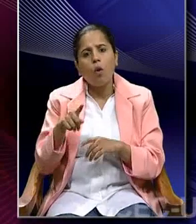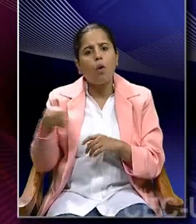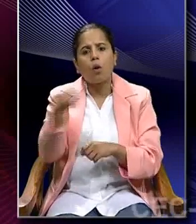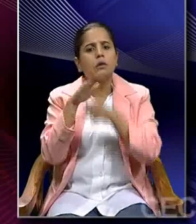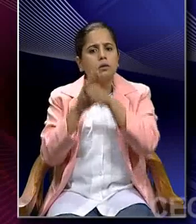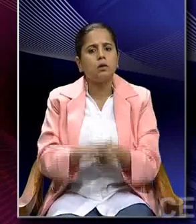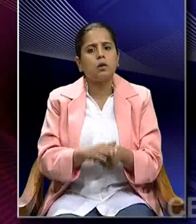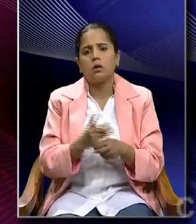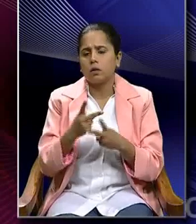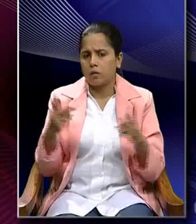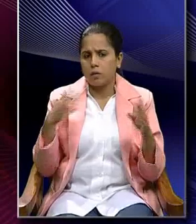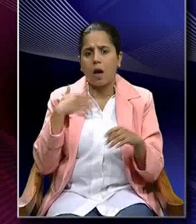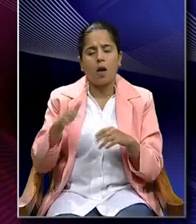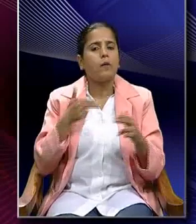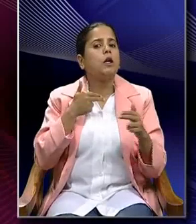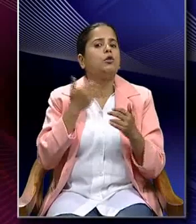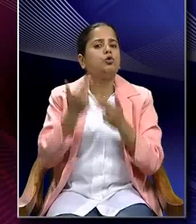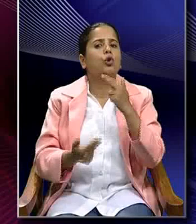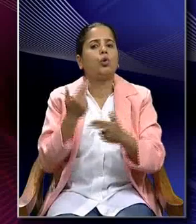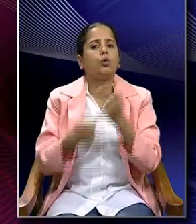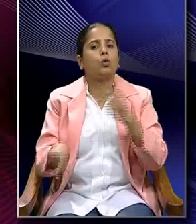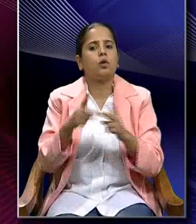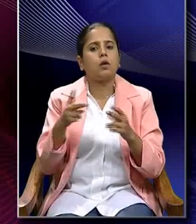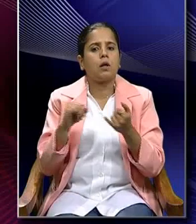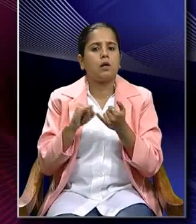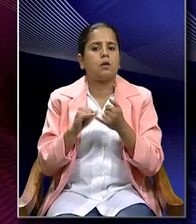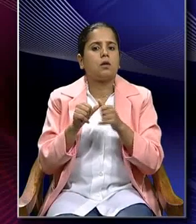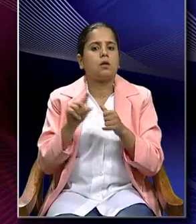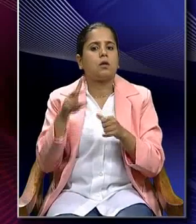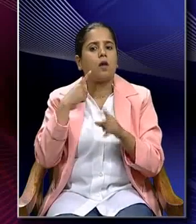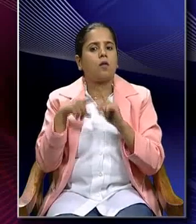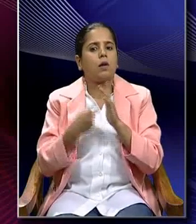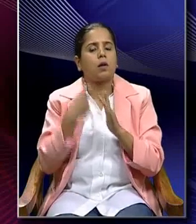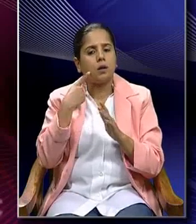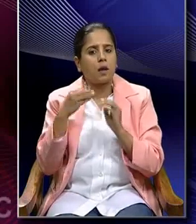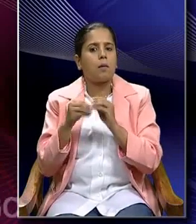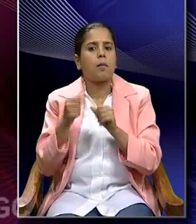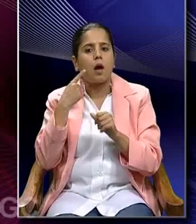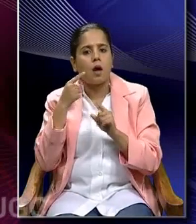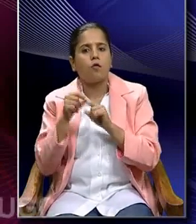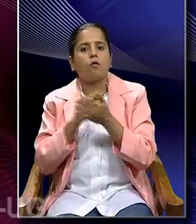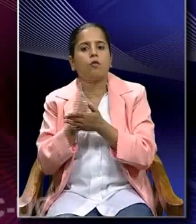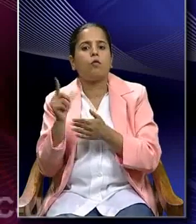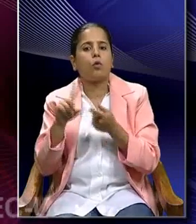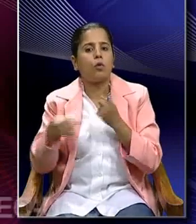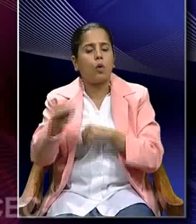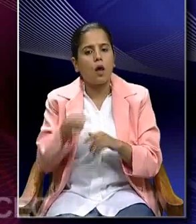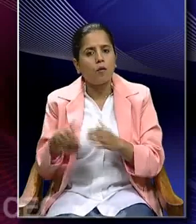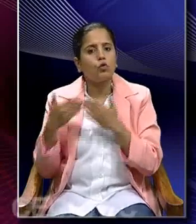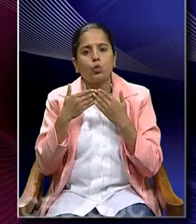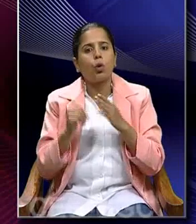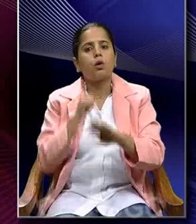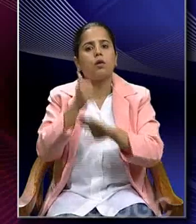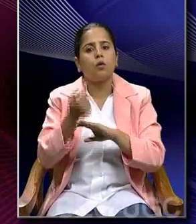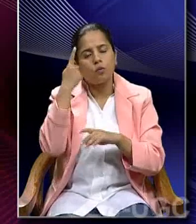have stories, the pioneering role by Savitribai Phule when she set about a school for girl children.